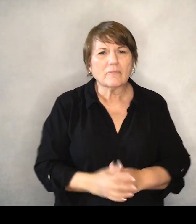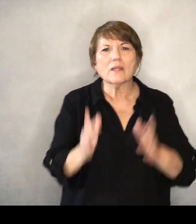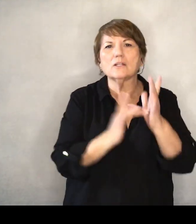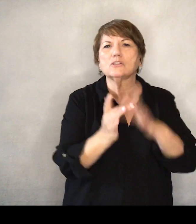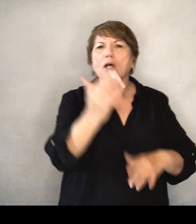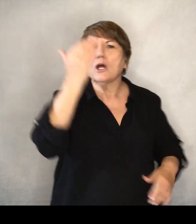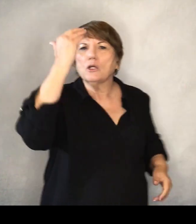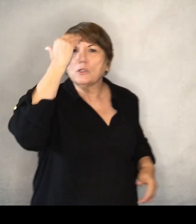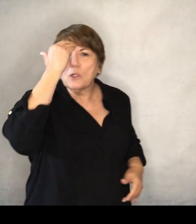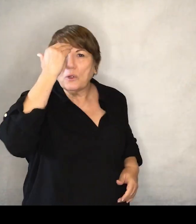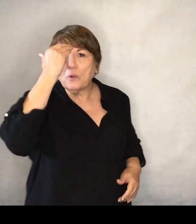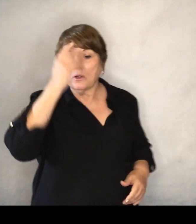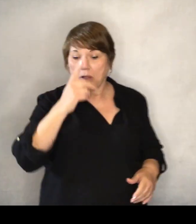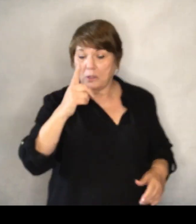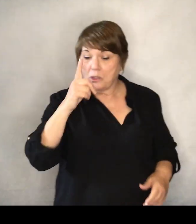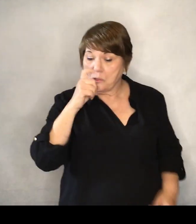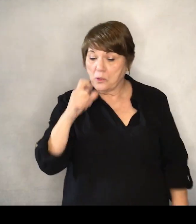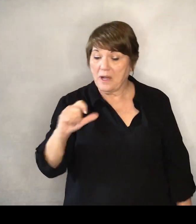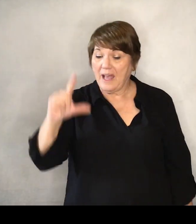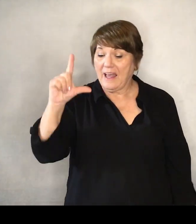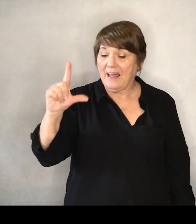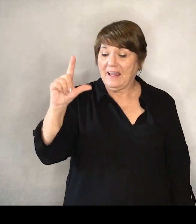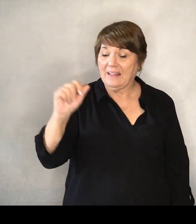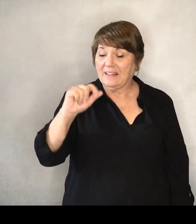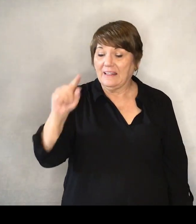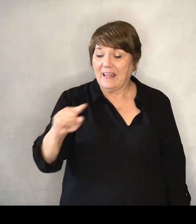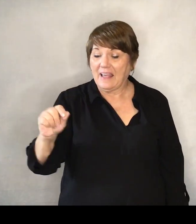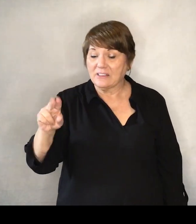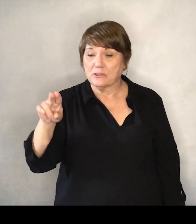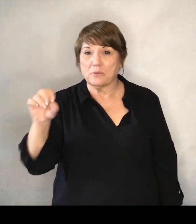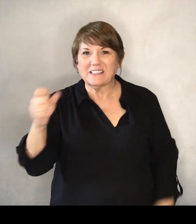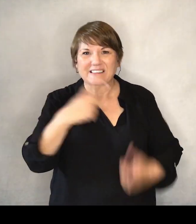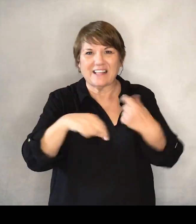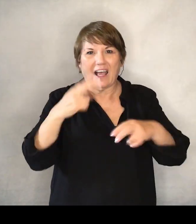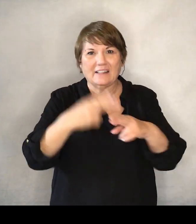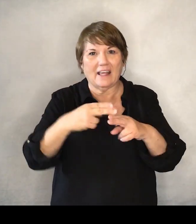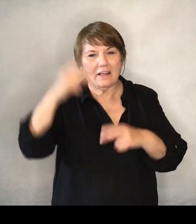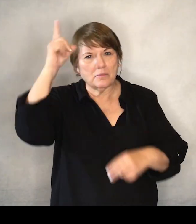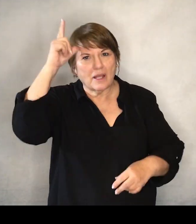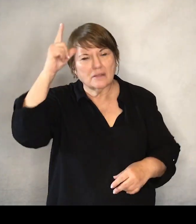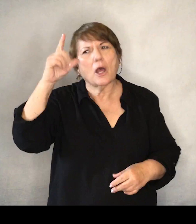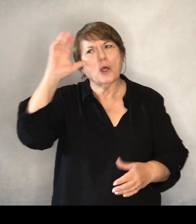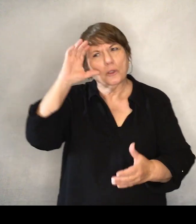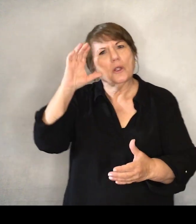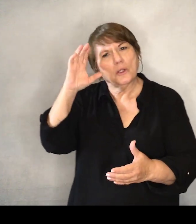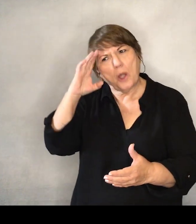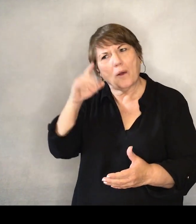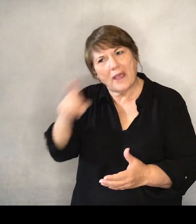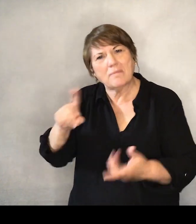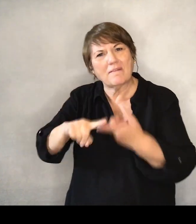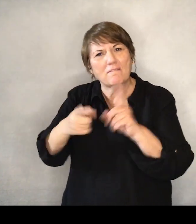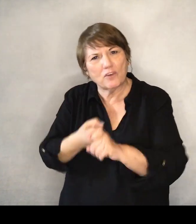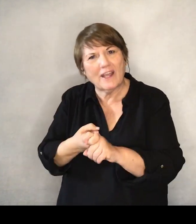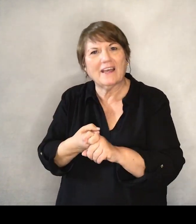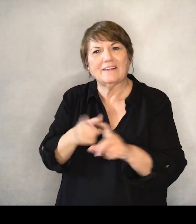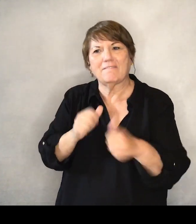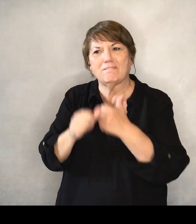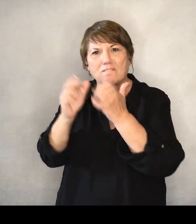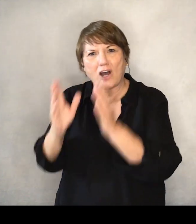Jesus knew Lazarus. He knew him as a friend, as a believer, and as a